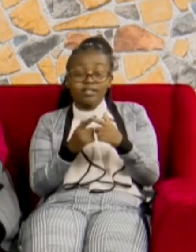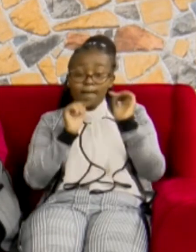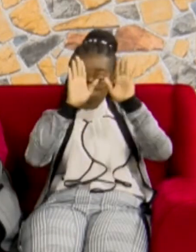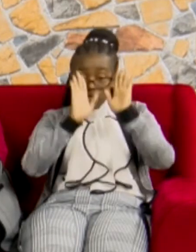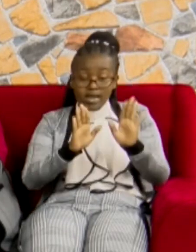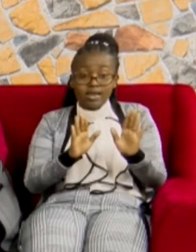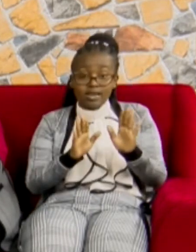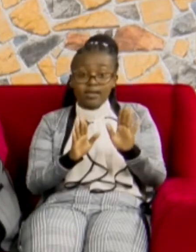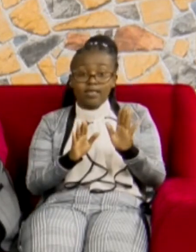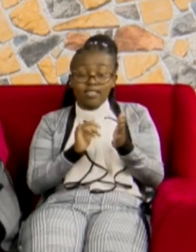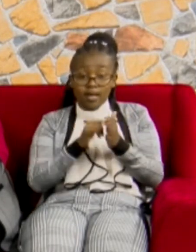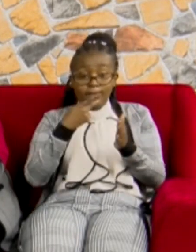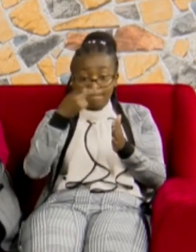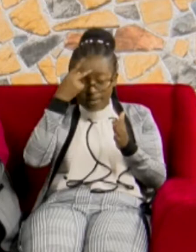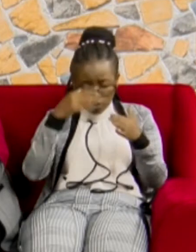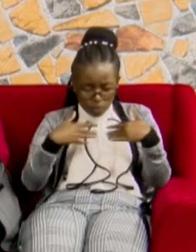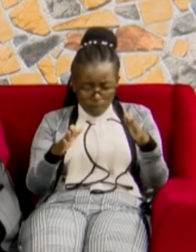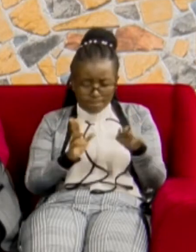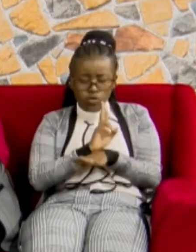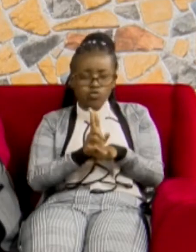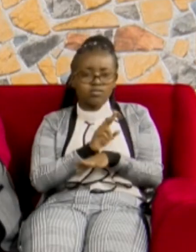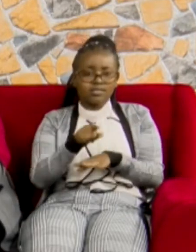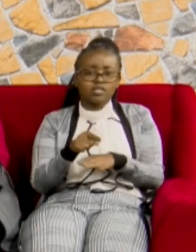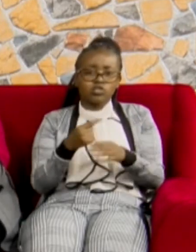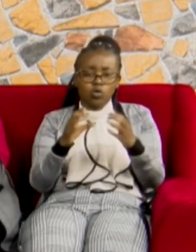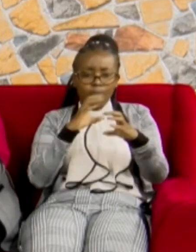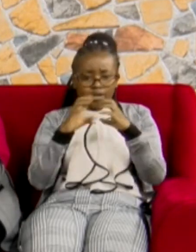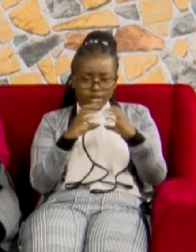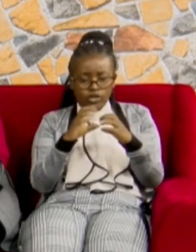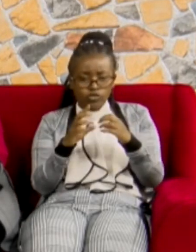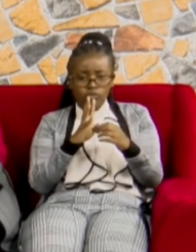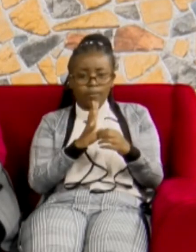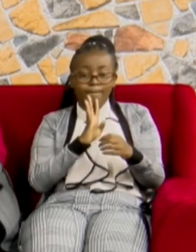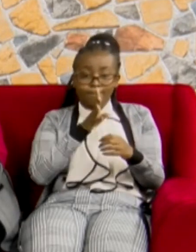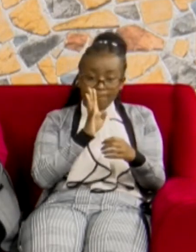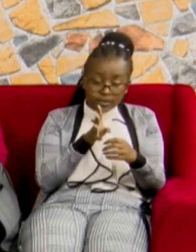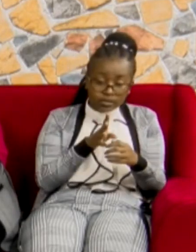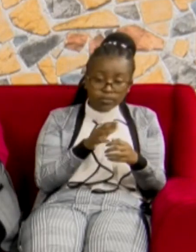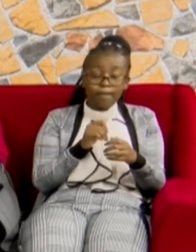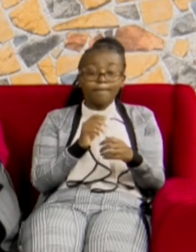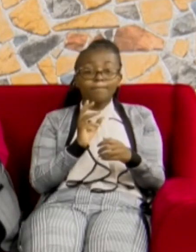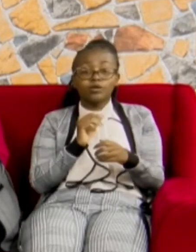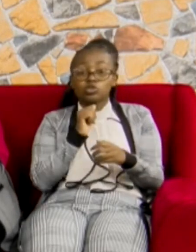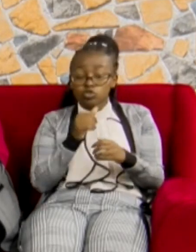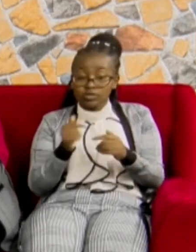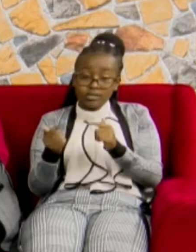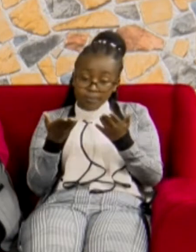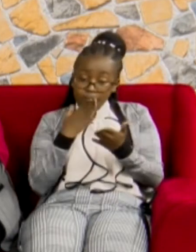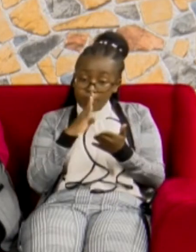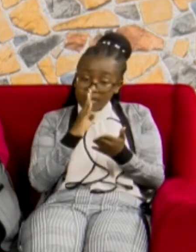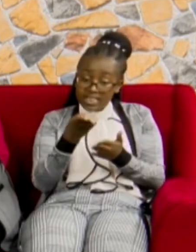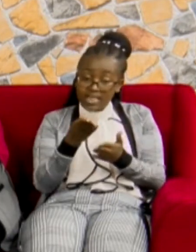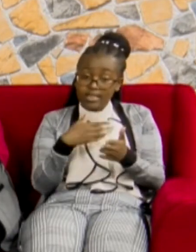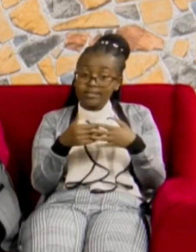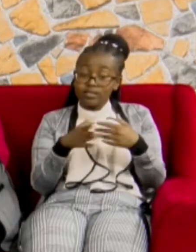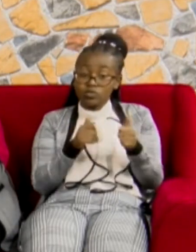important that parents are open to using those communication devices, as speech may or may not come depending on, and sometimes it's syndromes